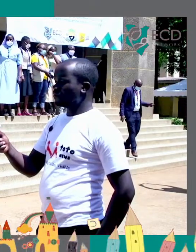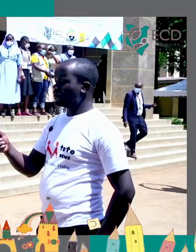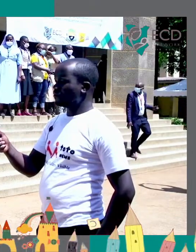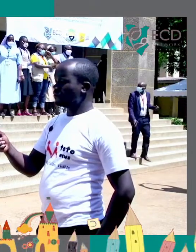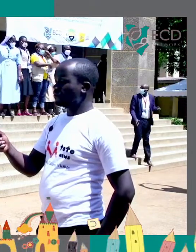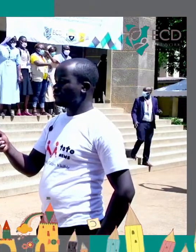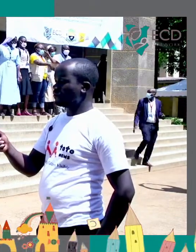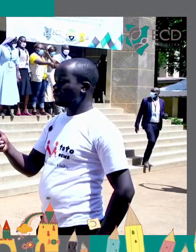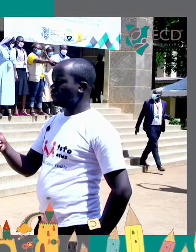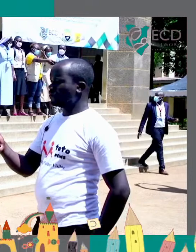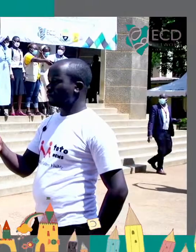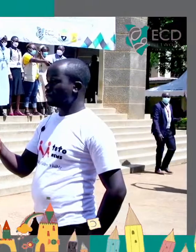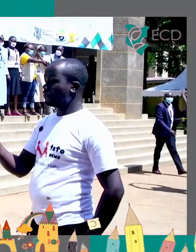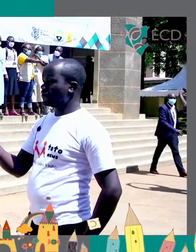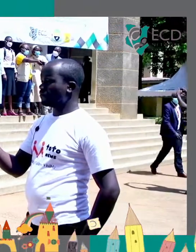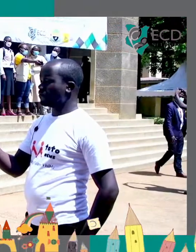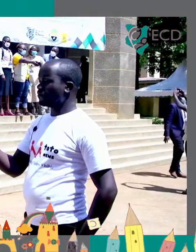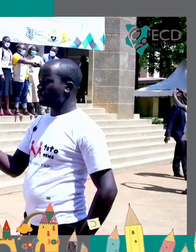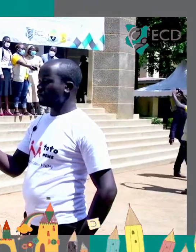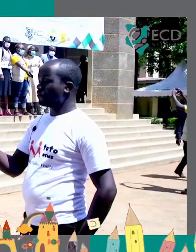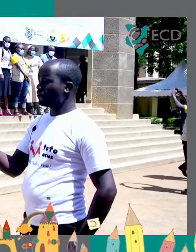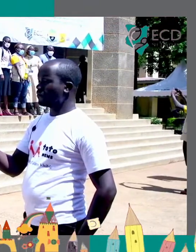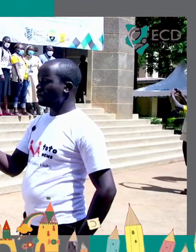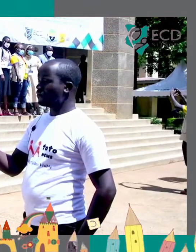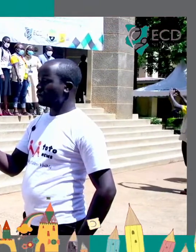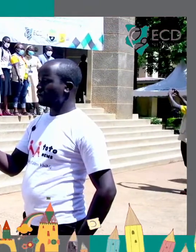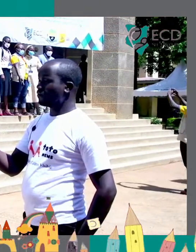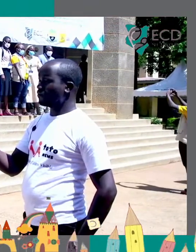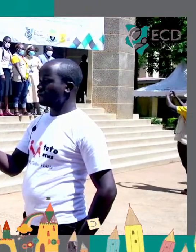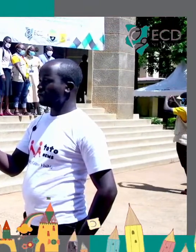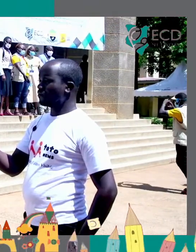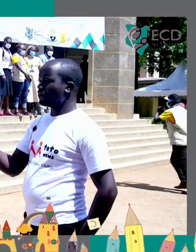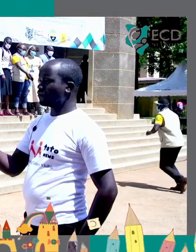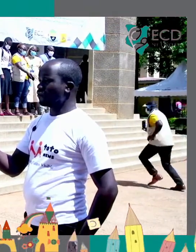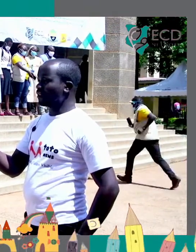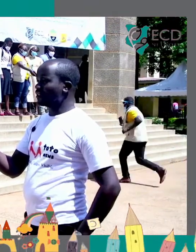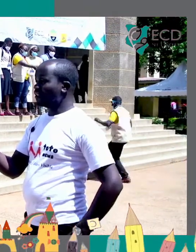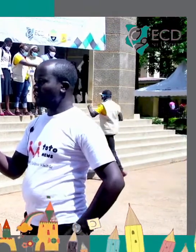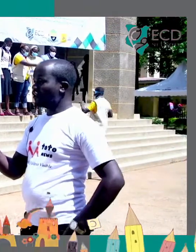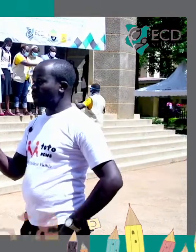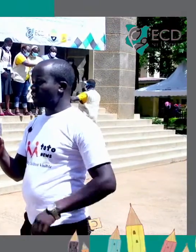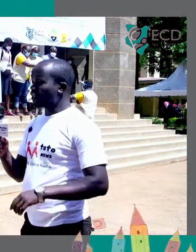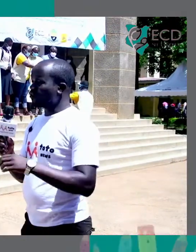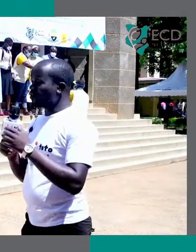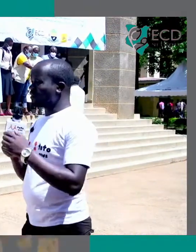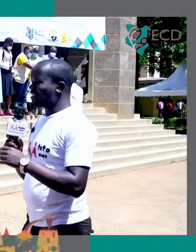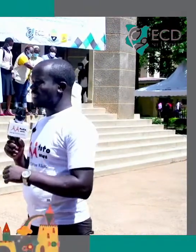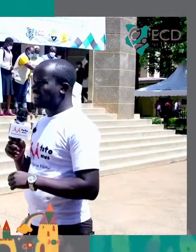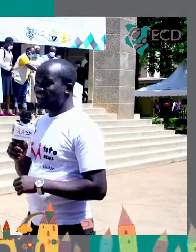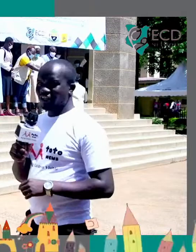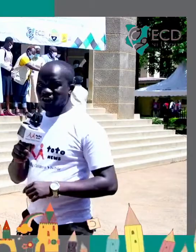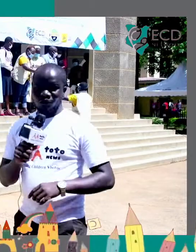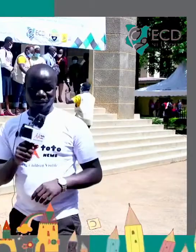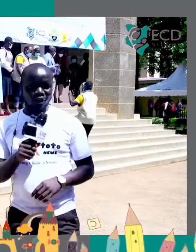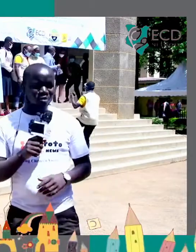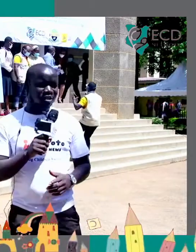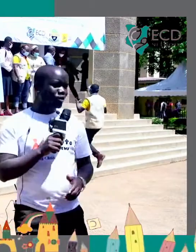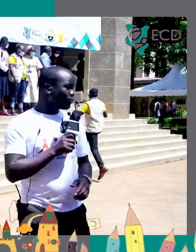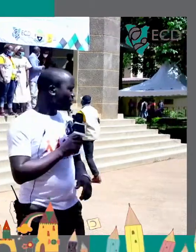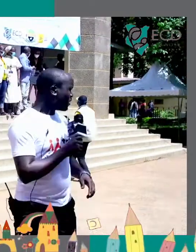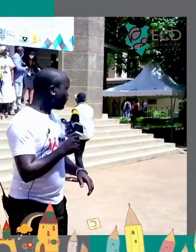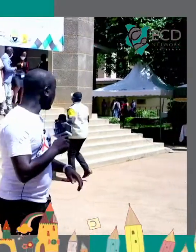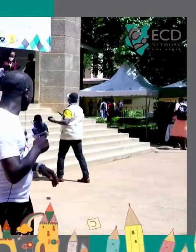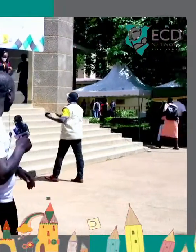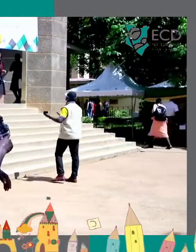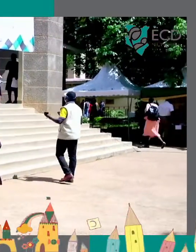discuss some of the issues around childcare, policy, and other issues. All right. Yeah. All right, thank you very much, sir. Thank you very much. All right, I'll be